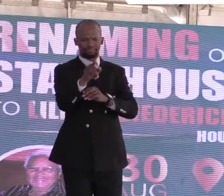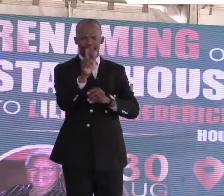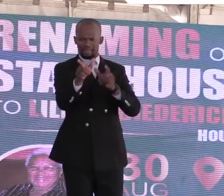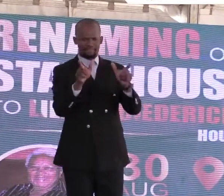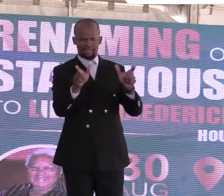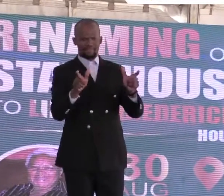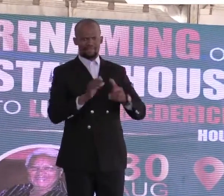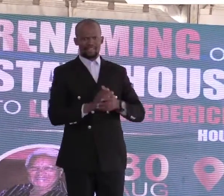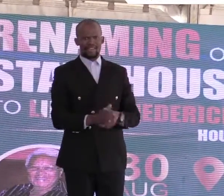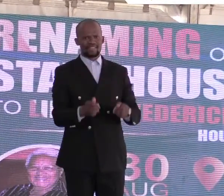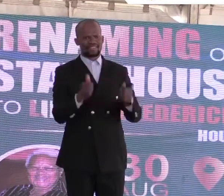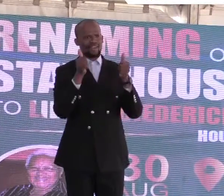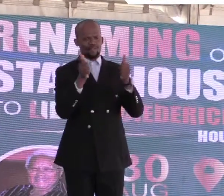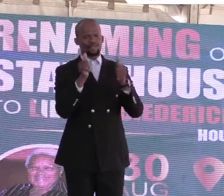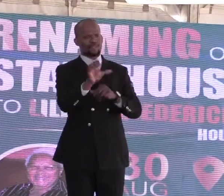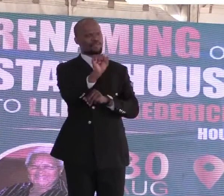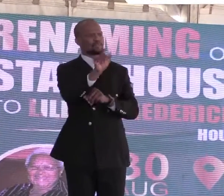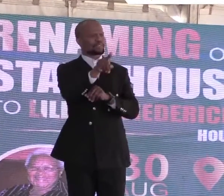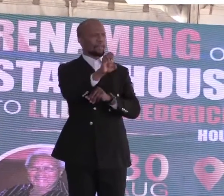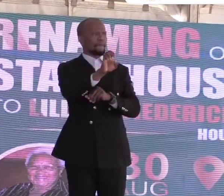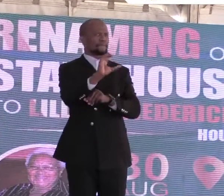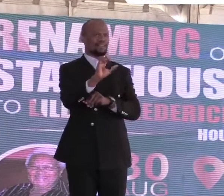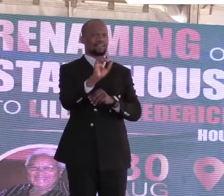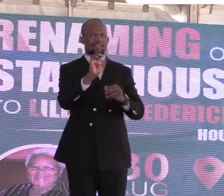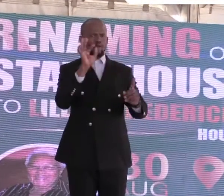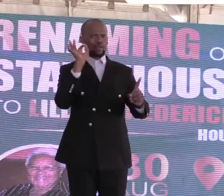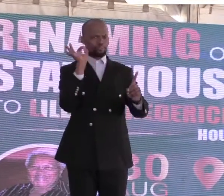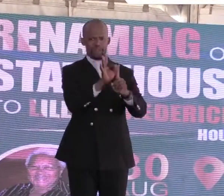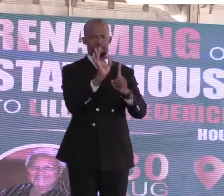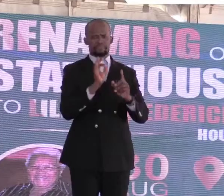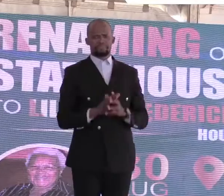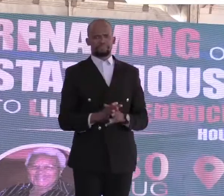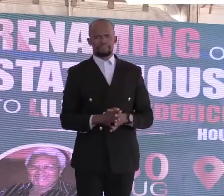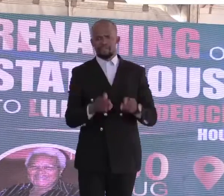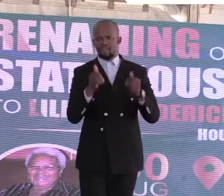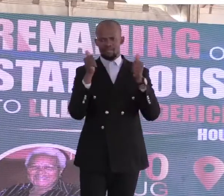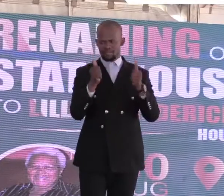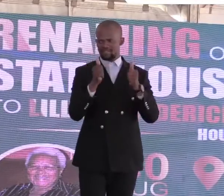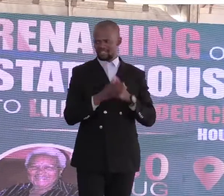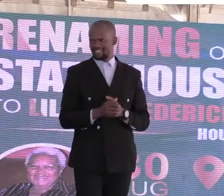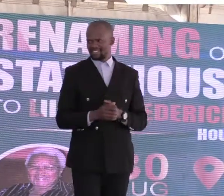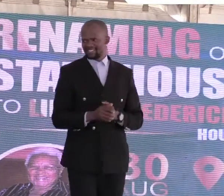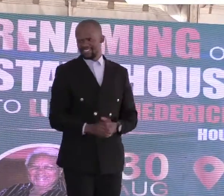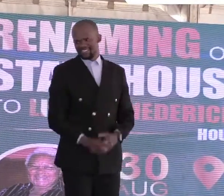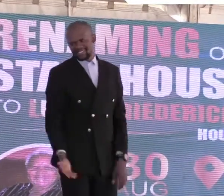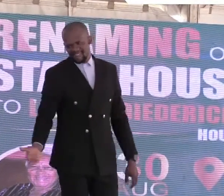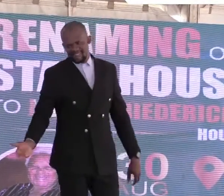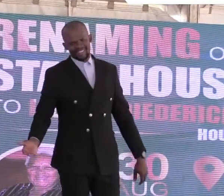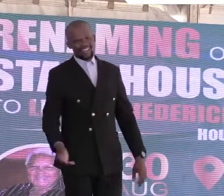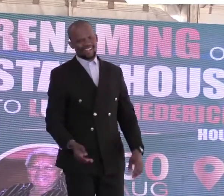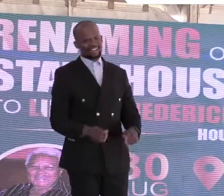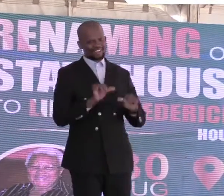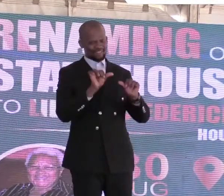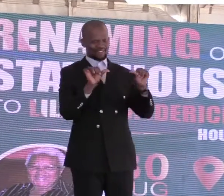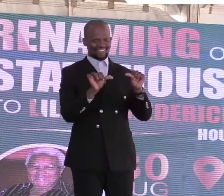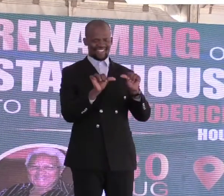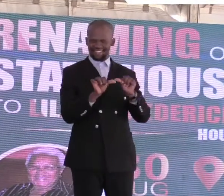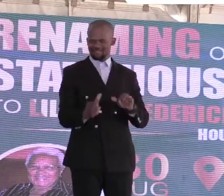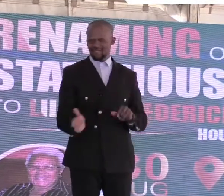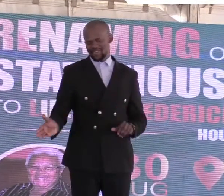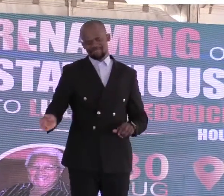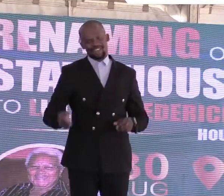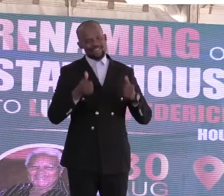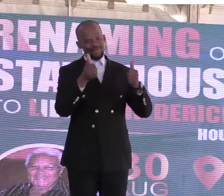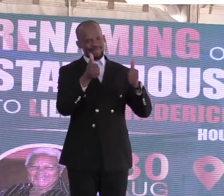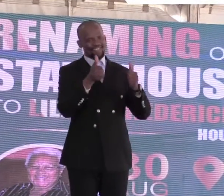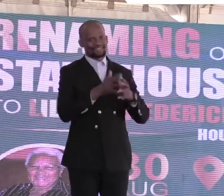about Tonga and Honorable Premier with respect to the podium size. Thank you so much, Honorable Diva, for those words.